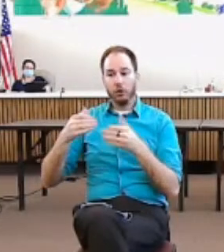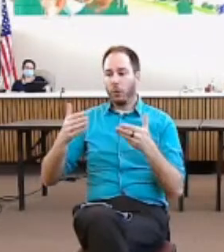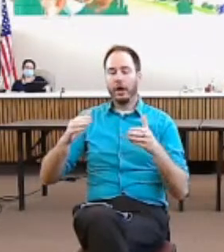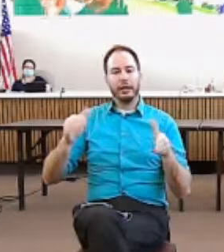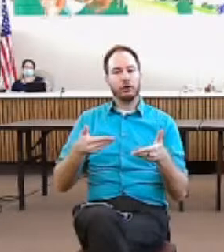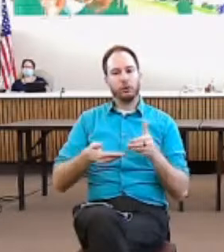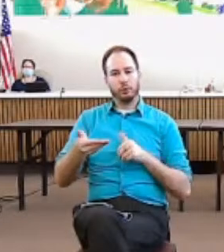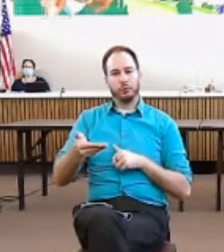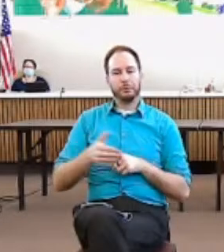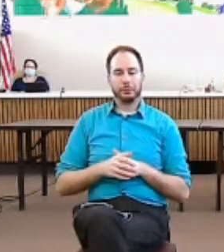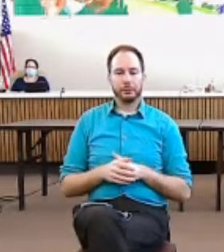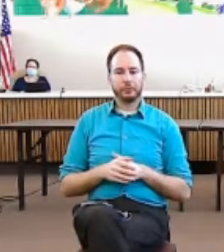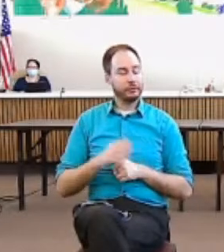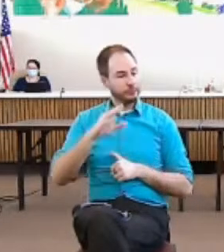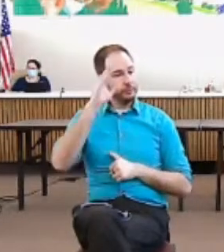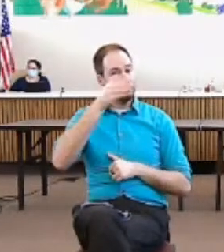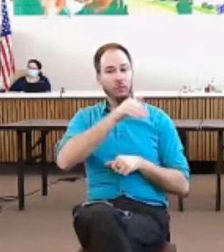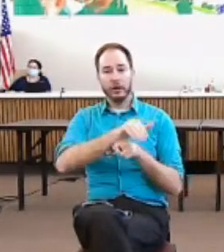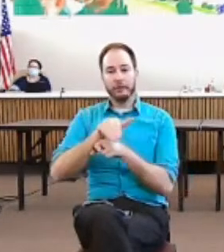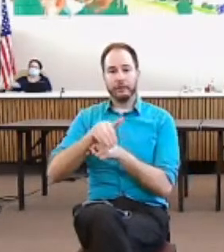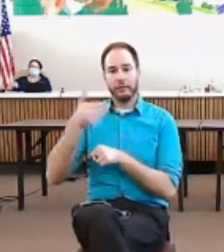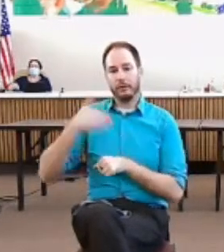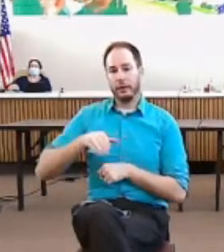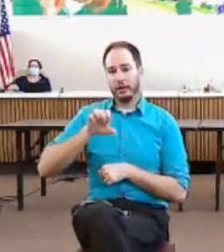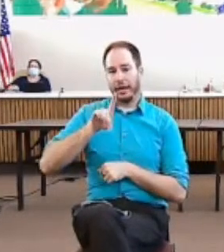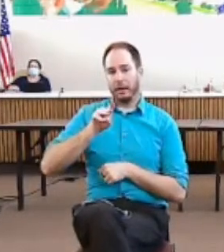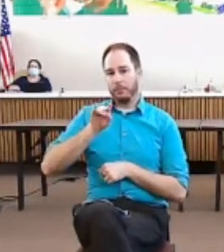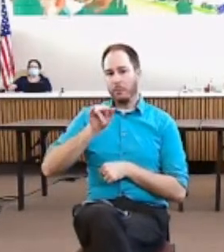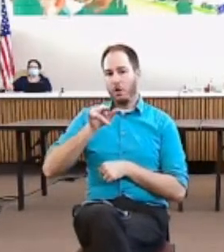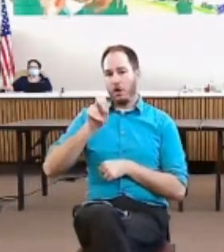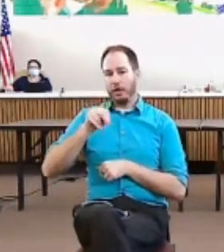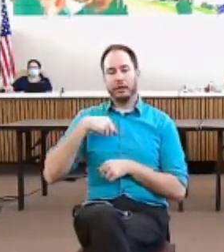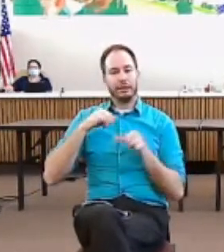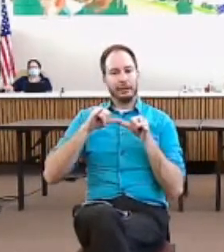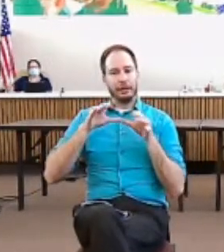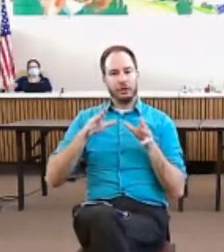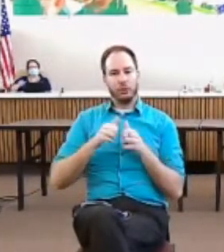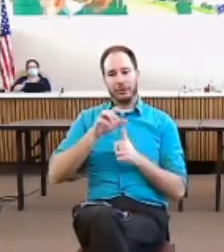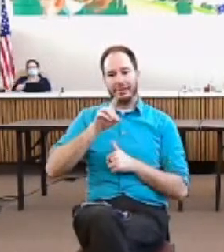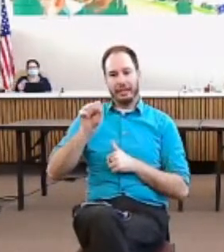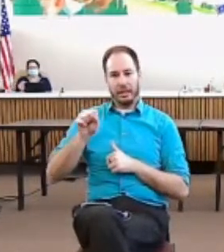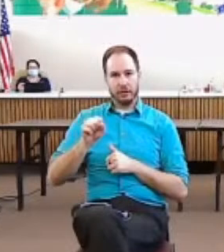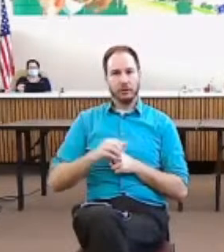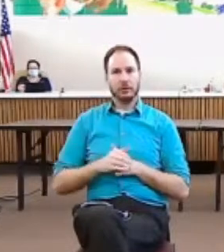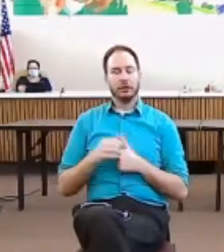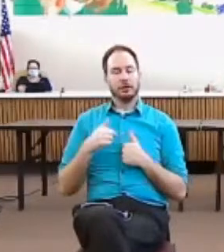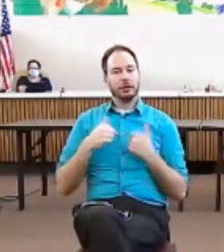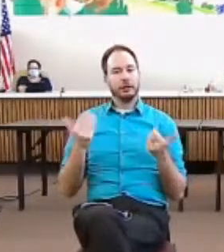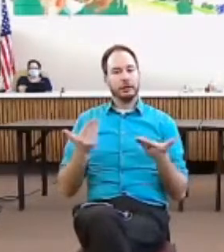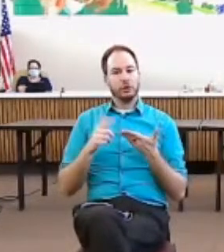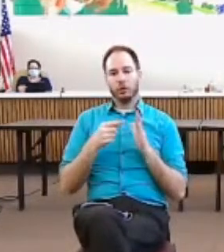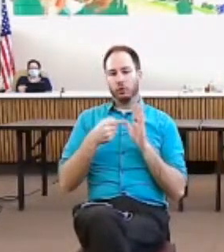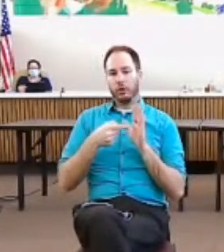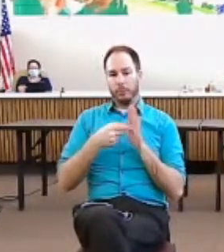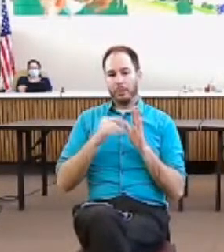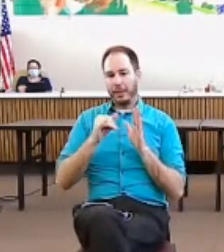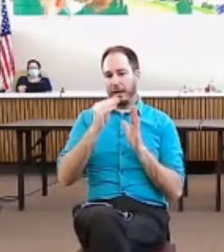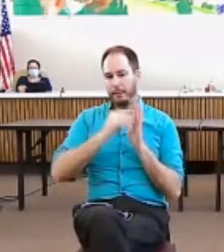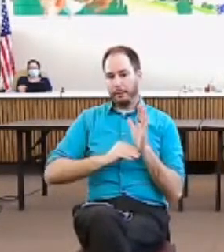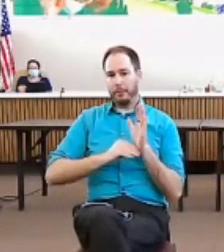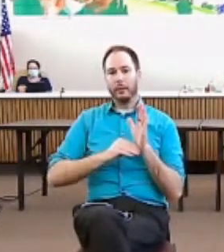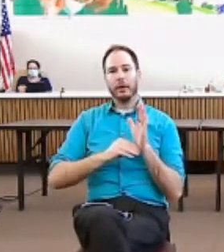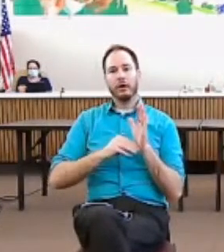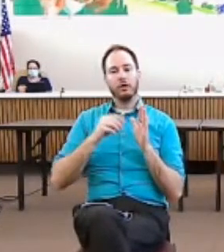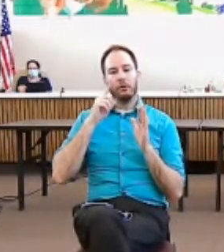to the project. Hello and good evening. My name is Ed Martin. I'm an engineer with DDS. I'm here tonight representing the application.